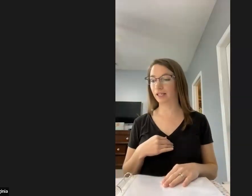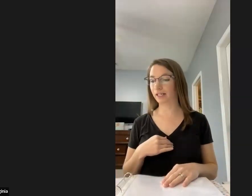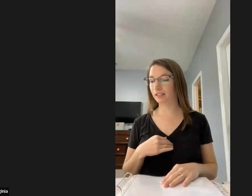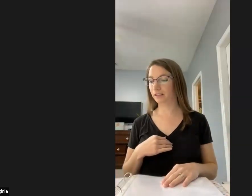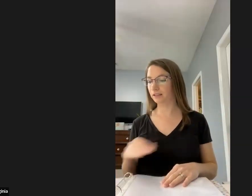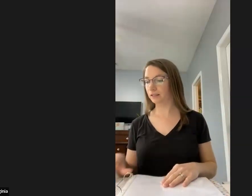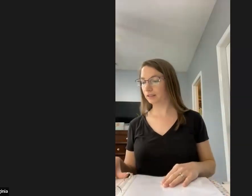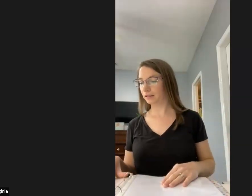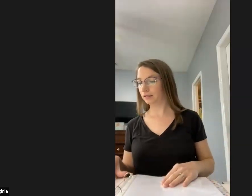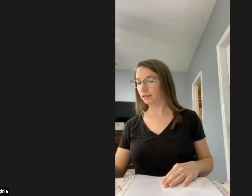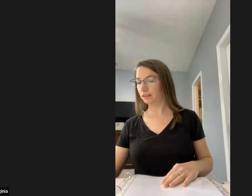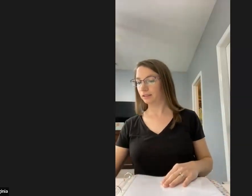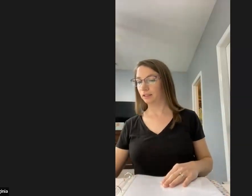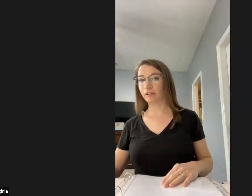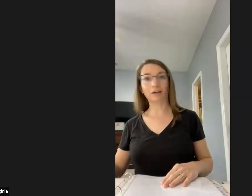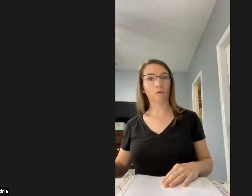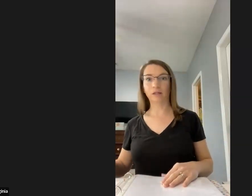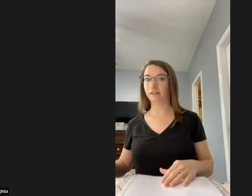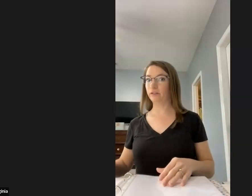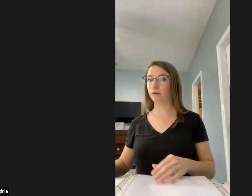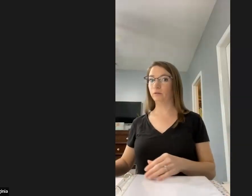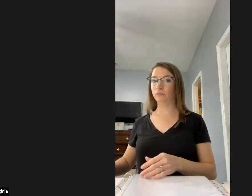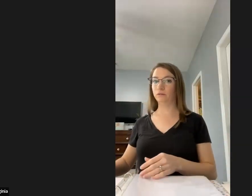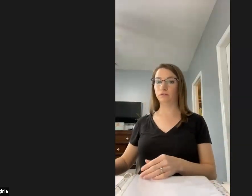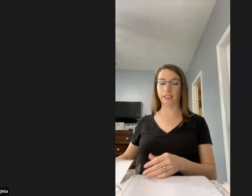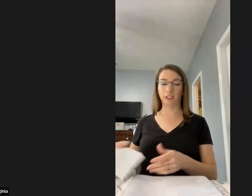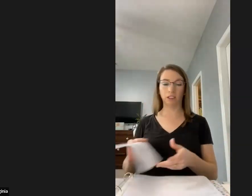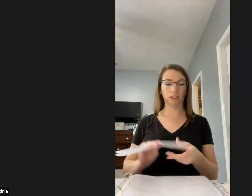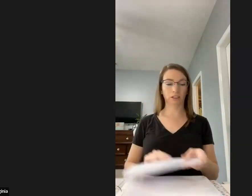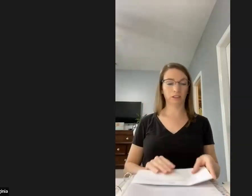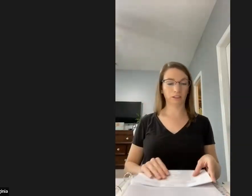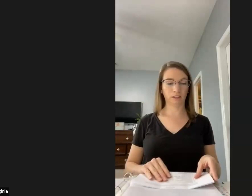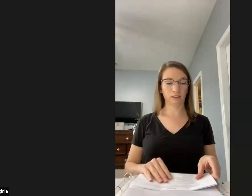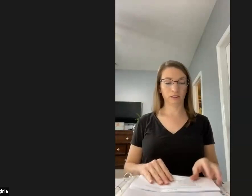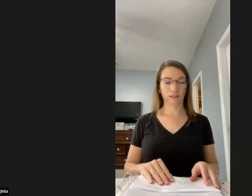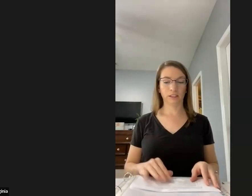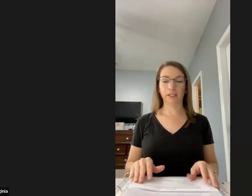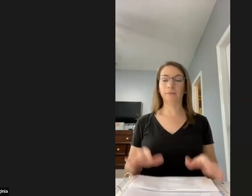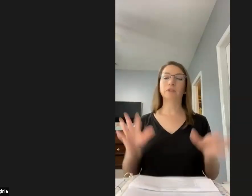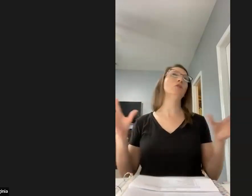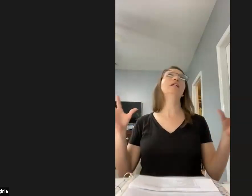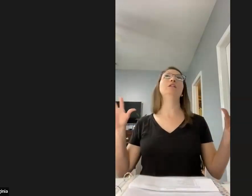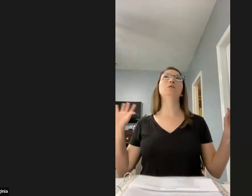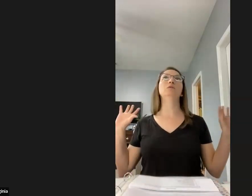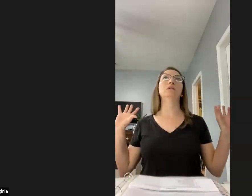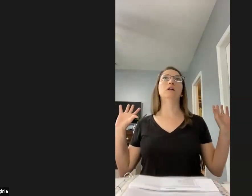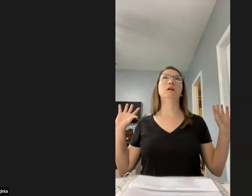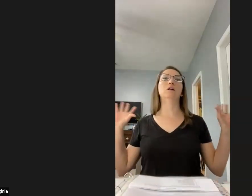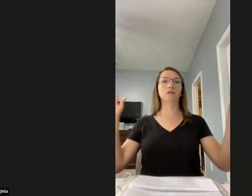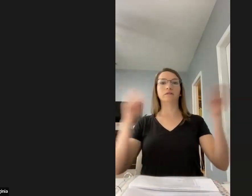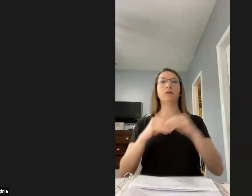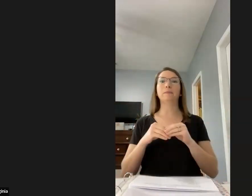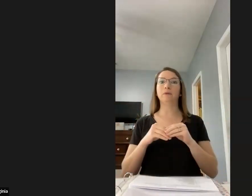sign. I've got quite a few here, and I'm gonna try to use all the